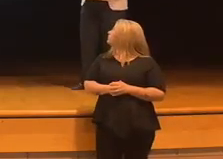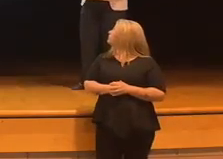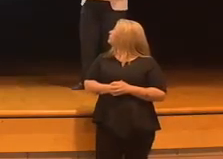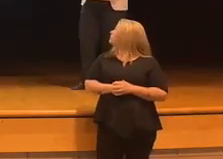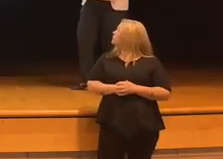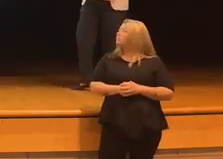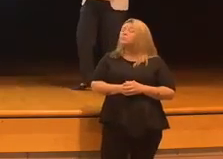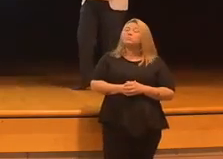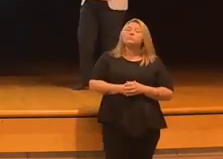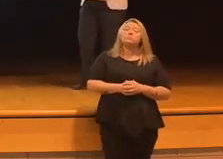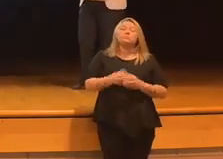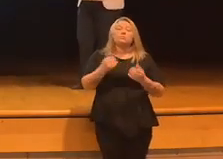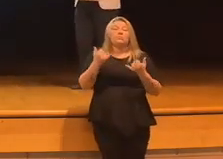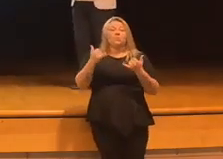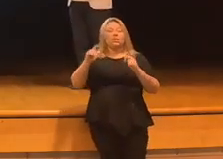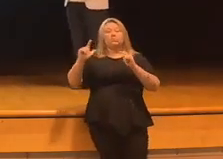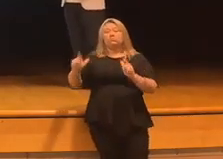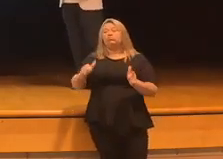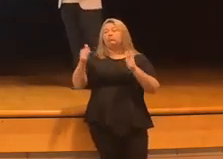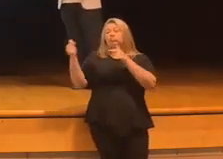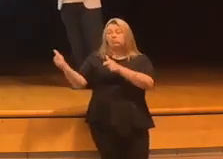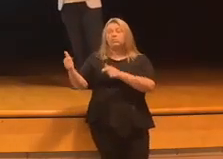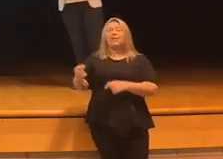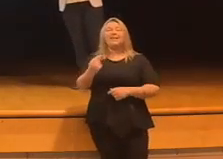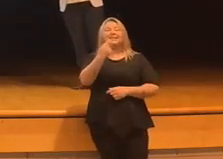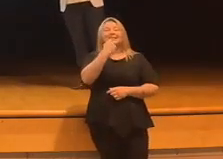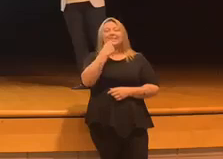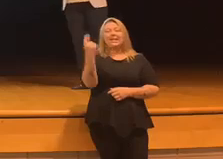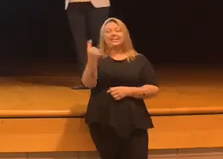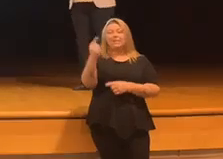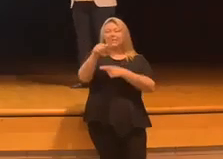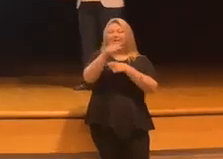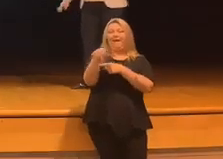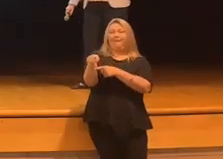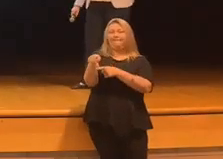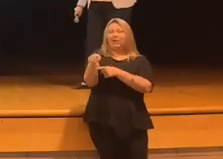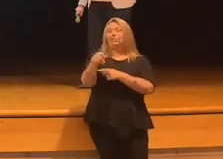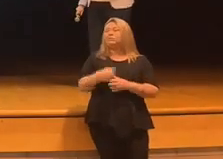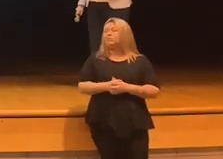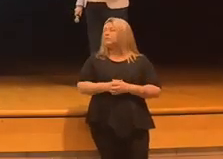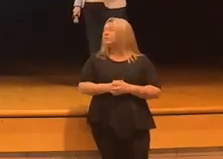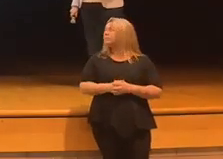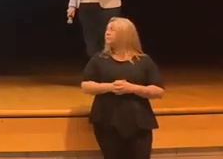And Dr. Sane is going to speak about the Say Something app that we have.